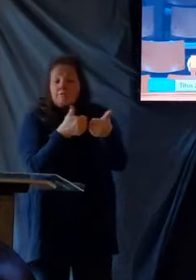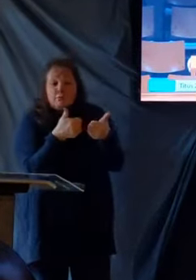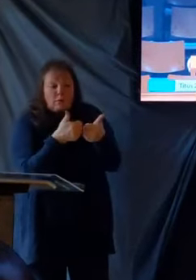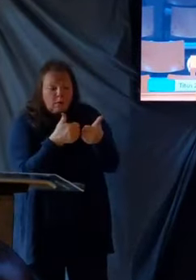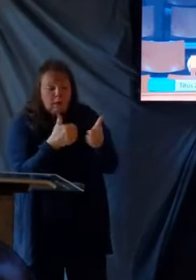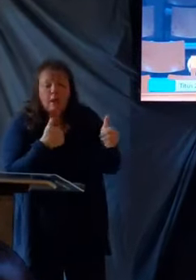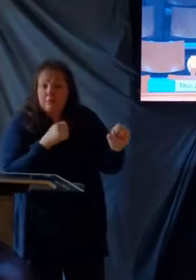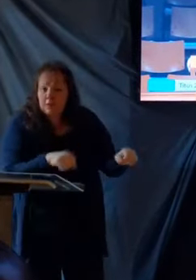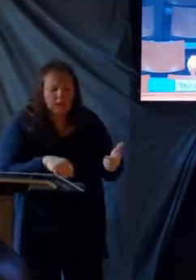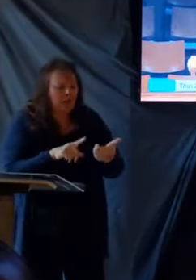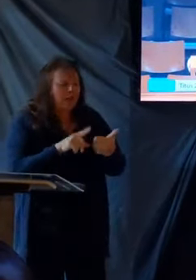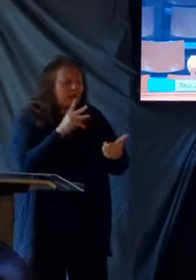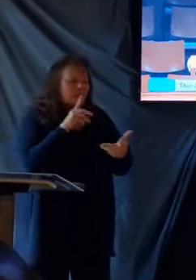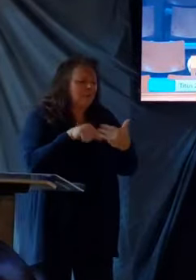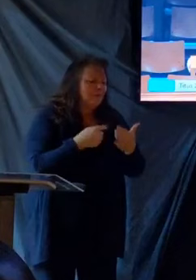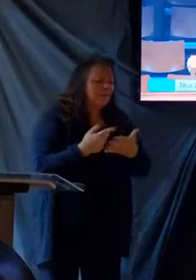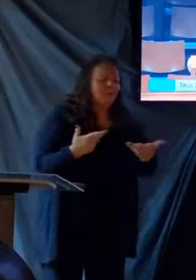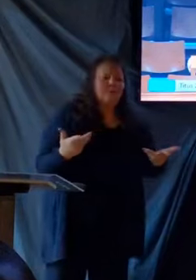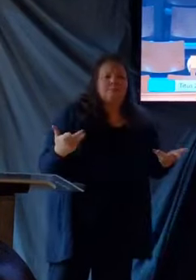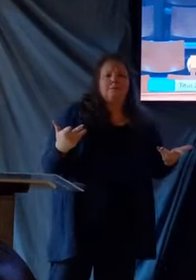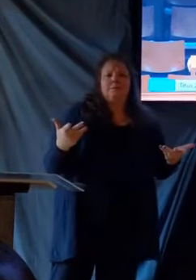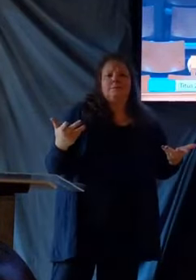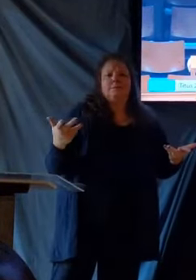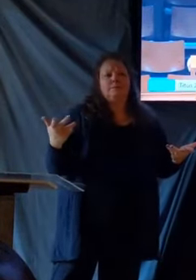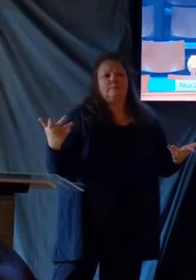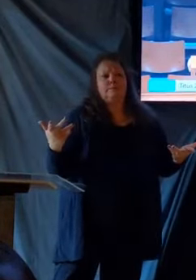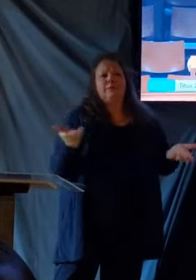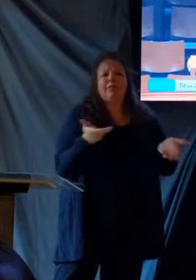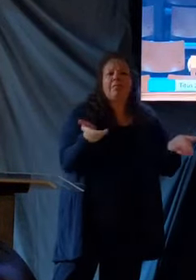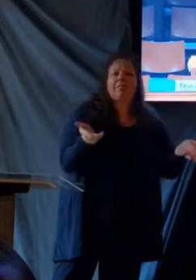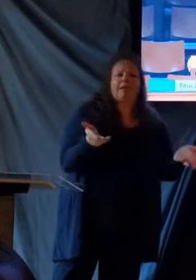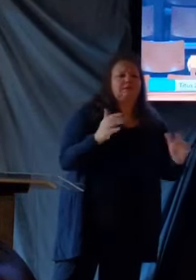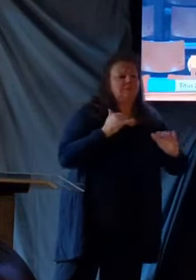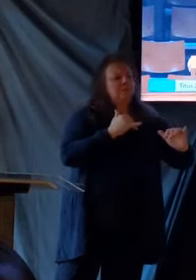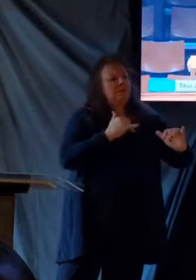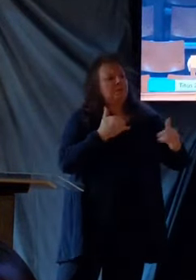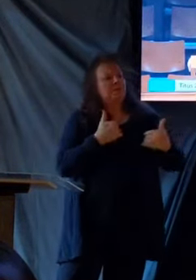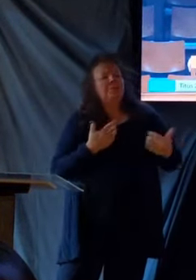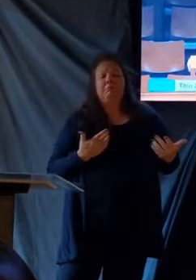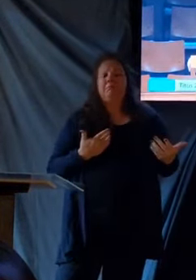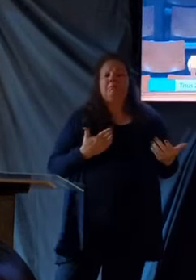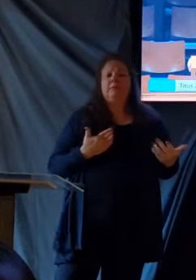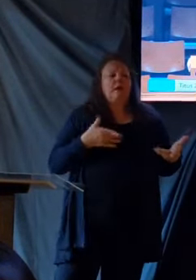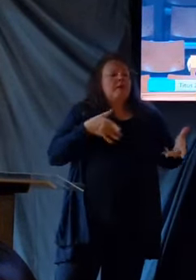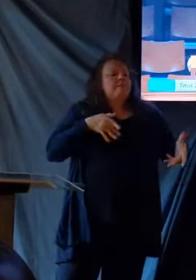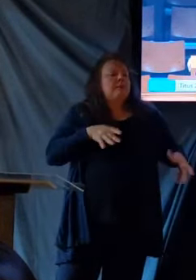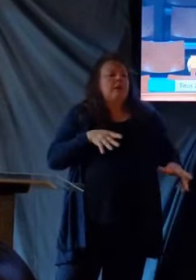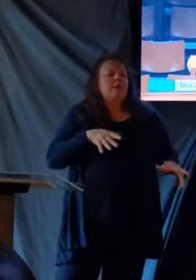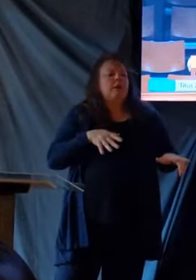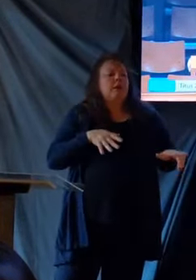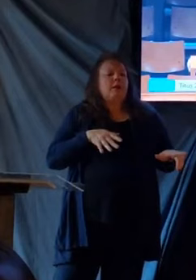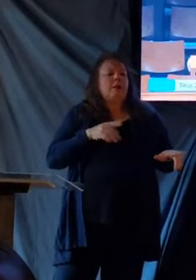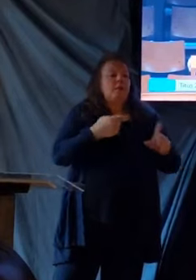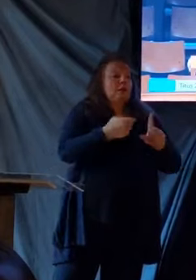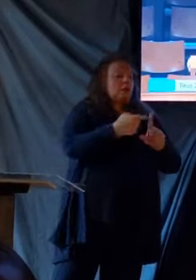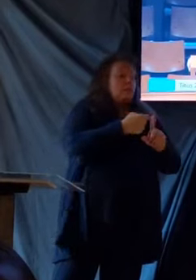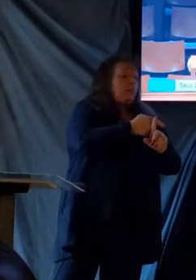them. I can't talk about, you know, things of common interest. But I don't want to go where they might